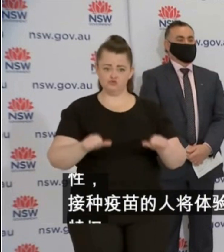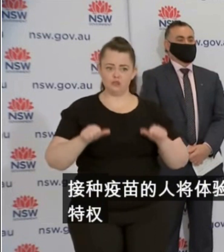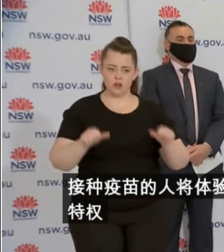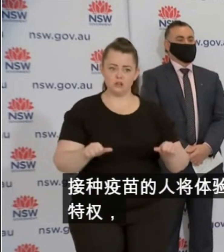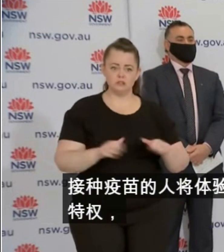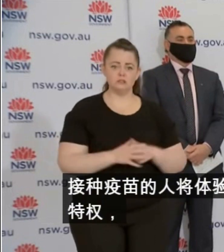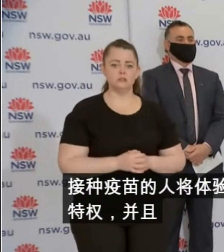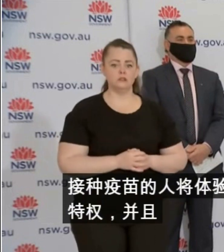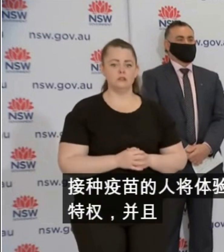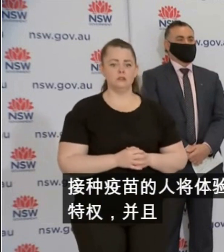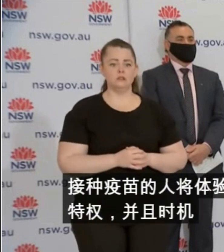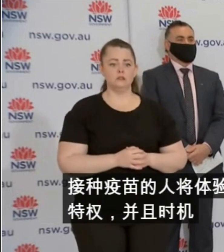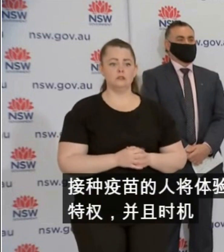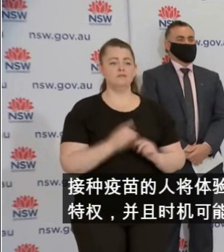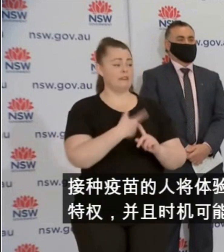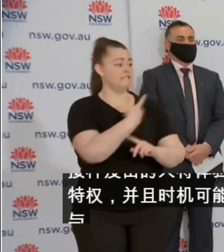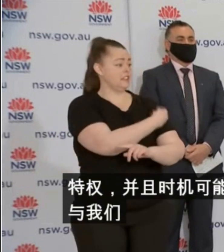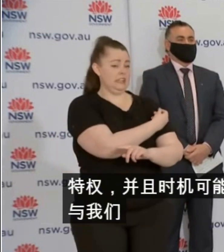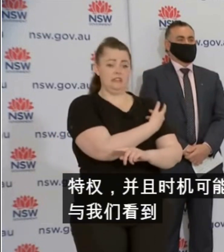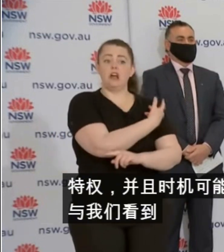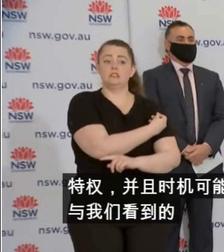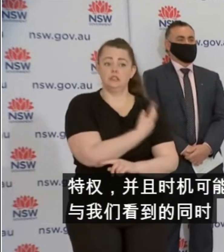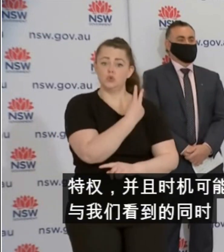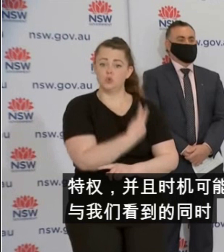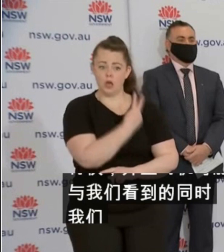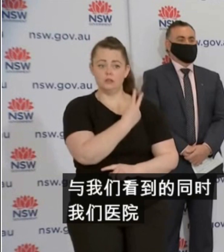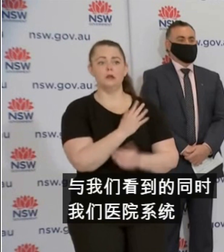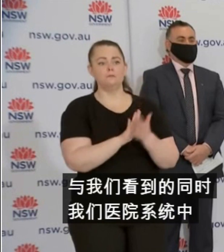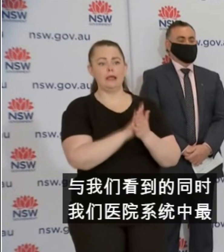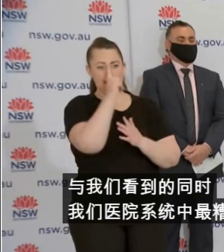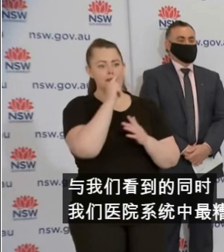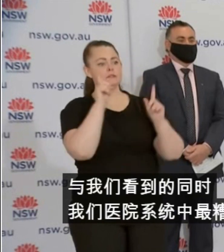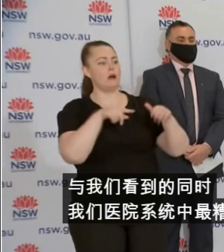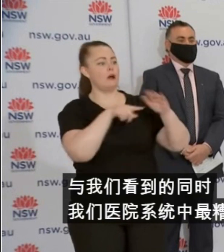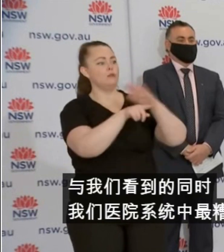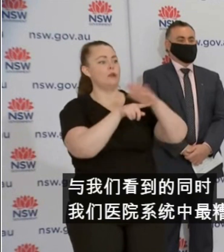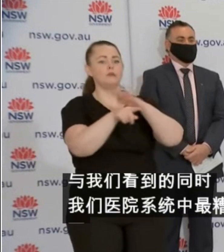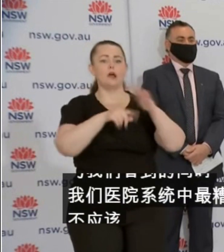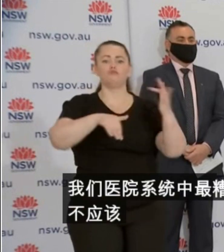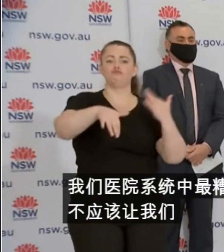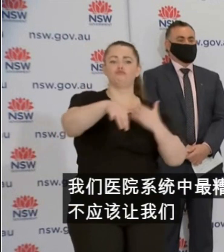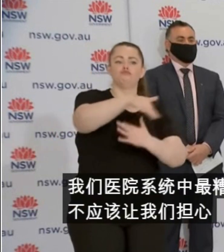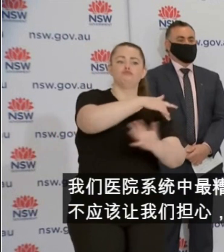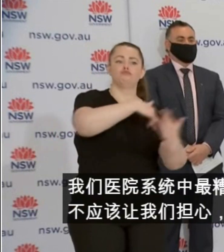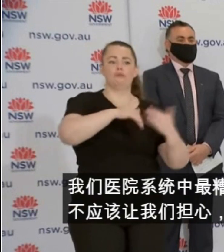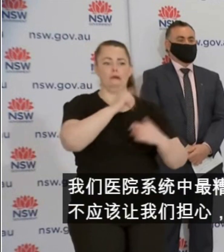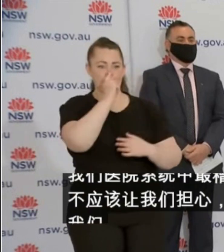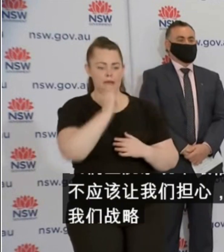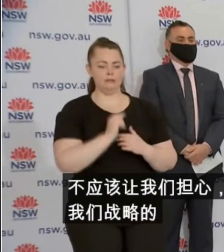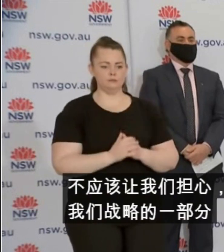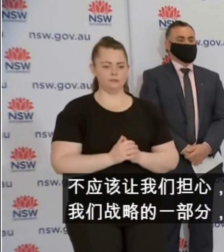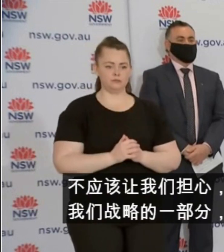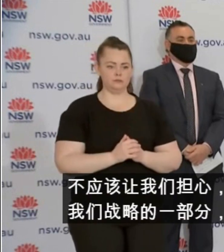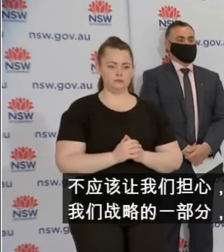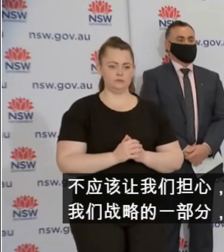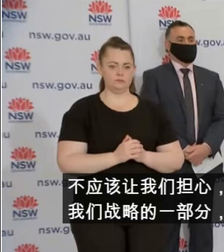those privileges. And the timing could be at the same time we're seeing the worst numbers in our hospital system. But that shouldn't worry us, because it's part of our